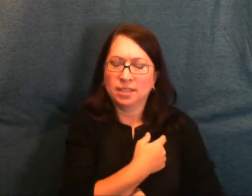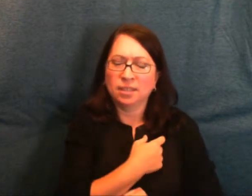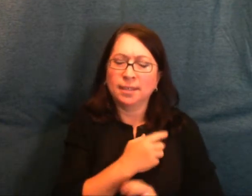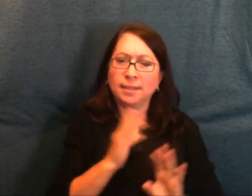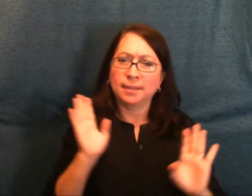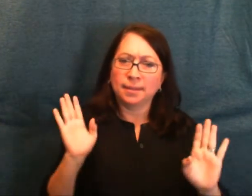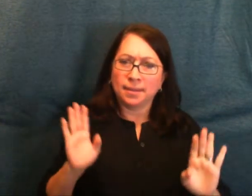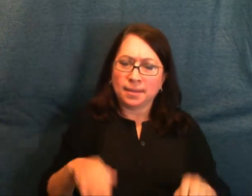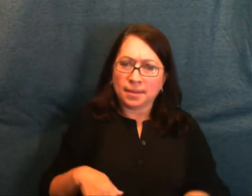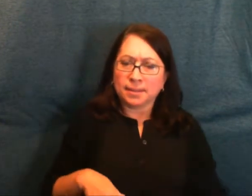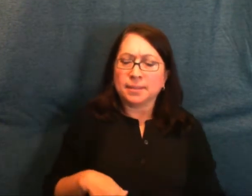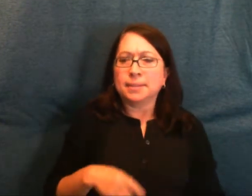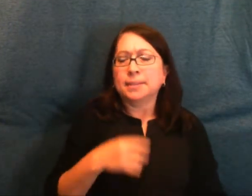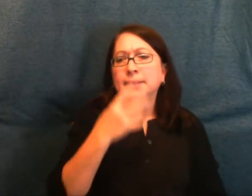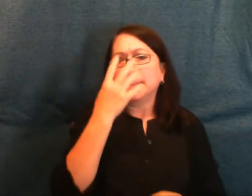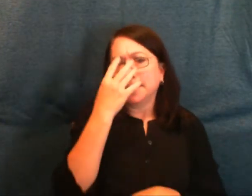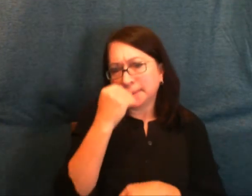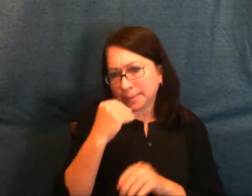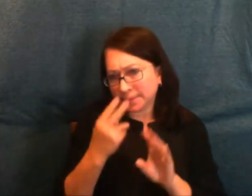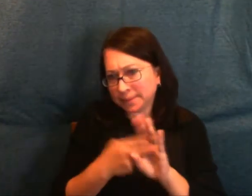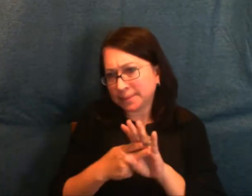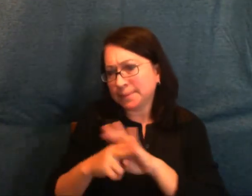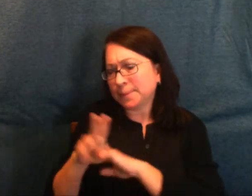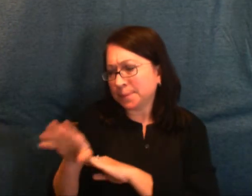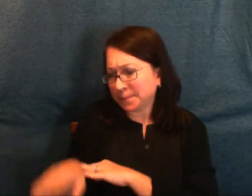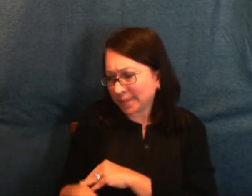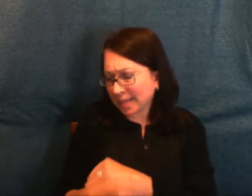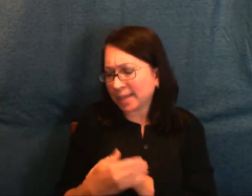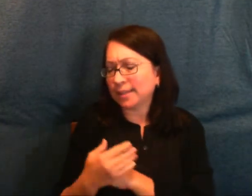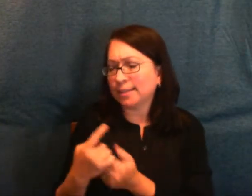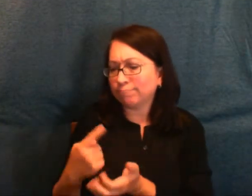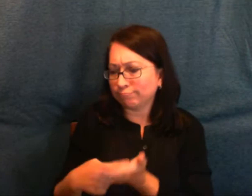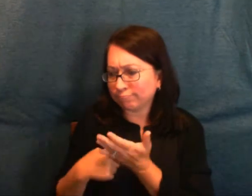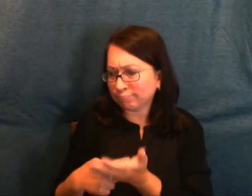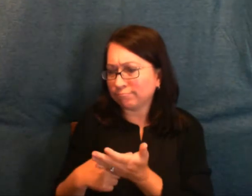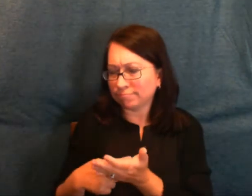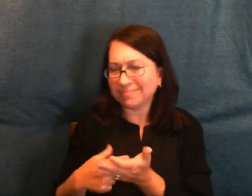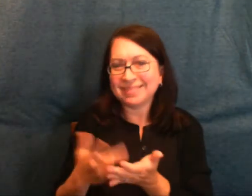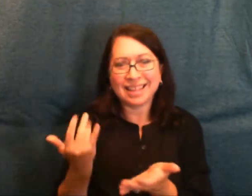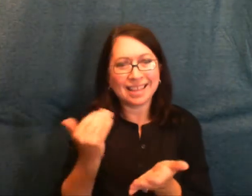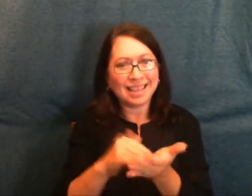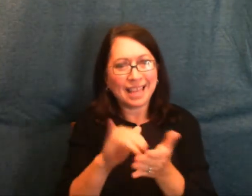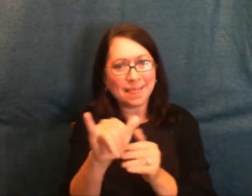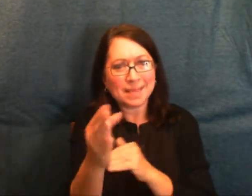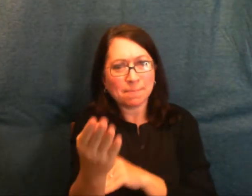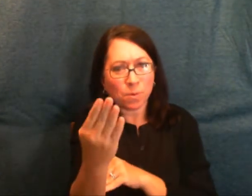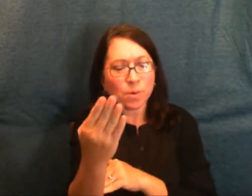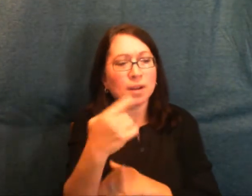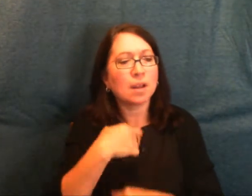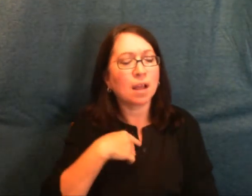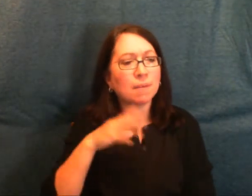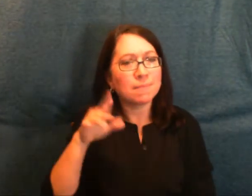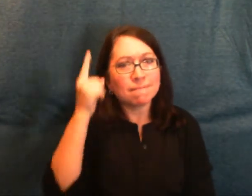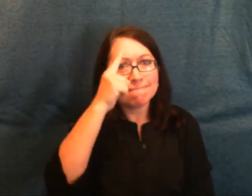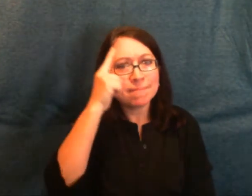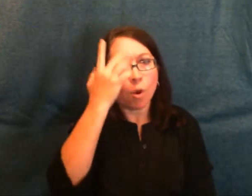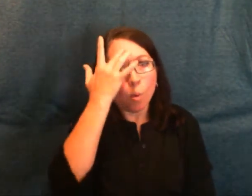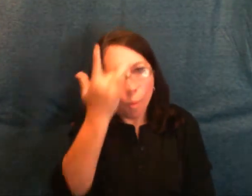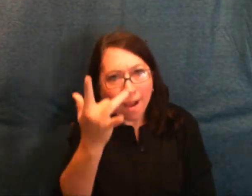for the night. We talked about it, and the next morning, again, wanting to figure out why it plays for just our